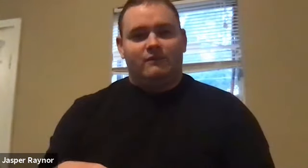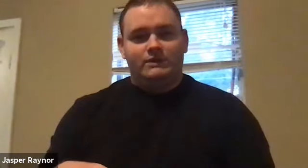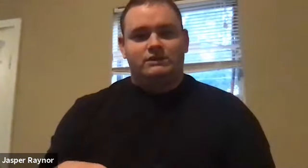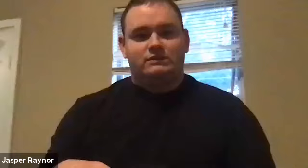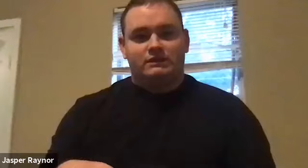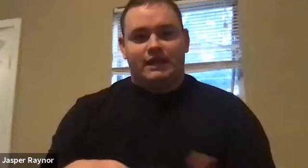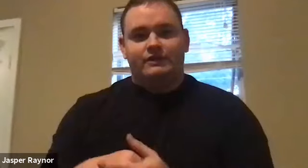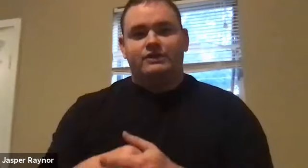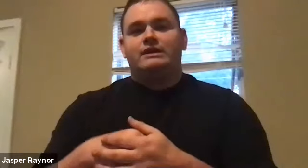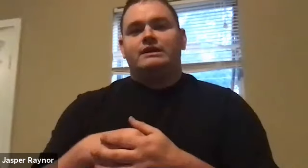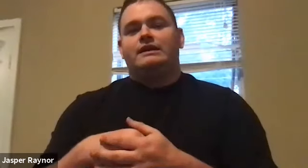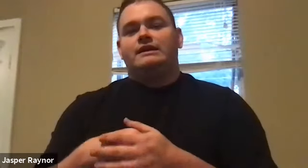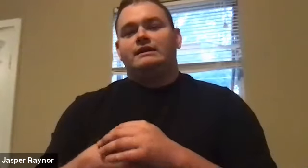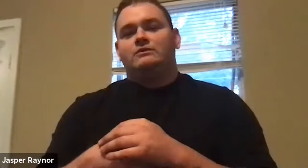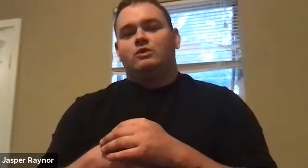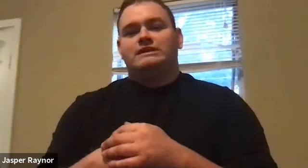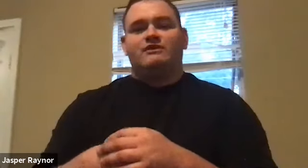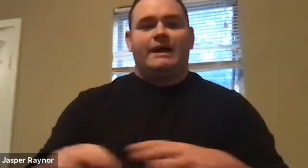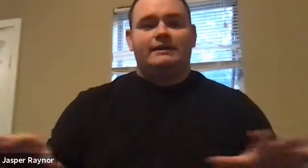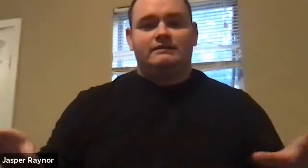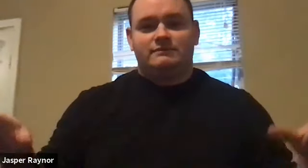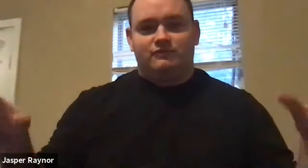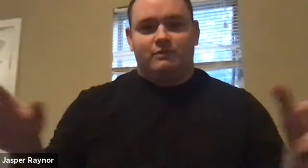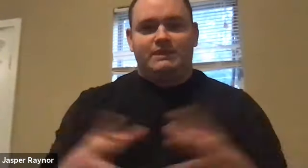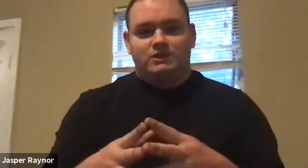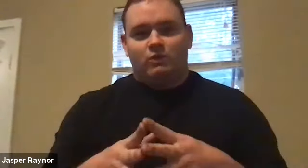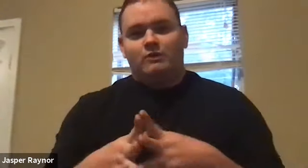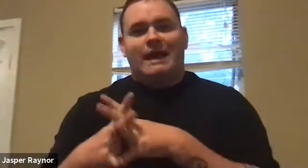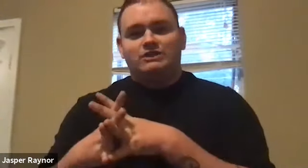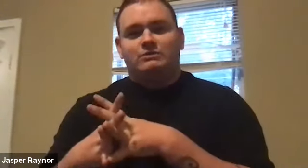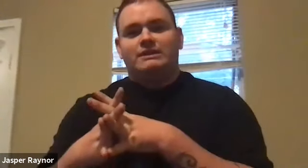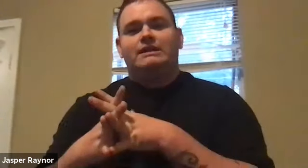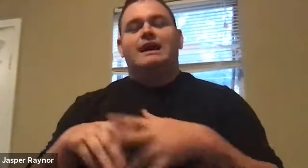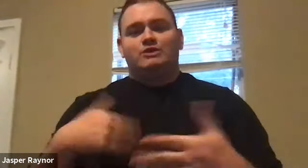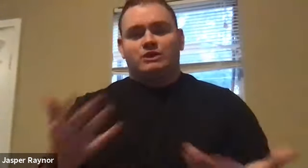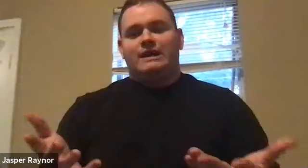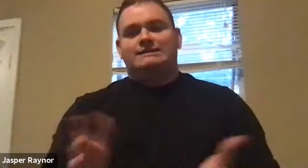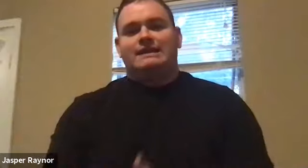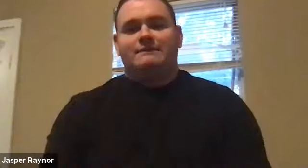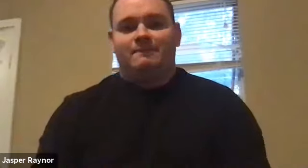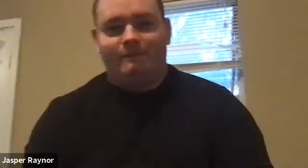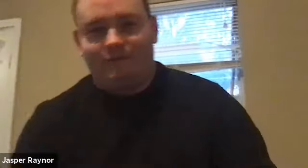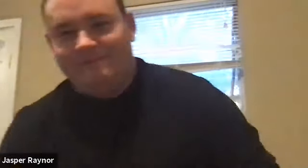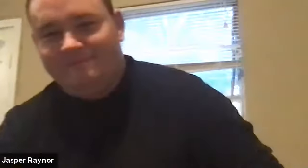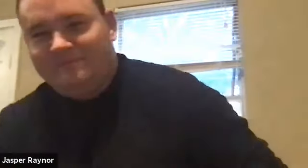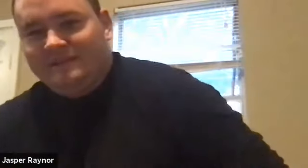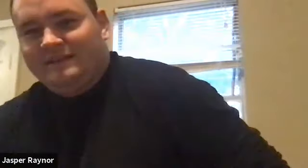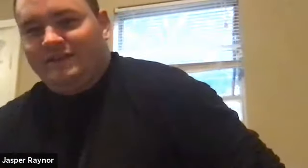voice the letter, and then once everybody repeats the word back to me, I will show you how to sign them. All right. The